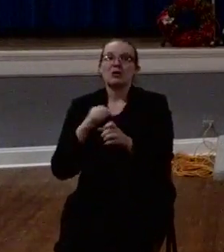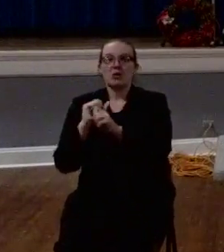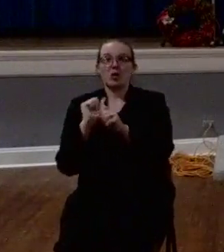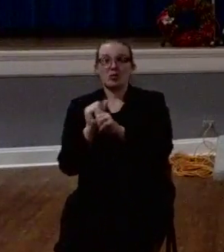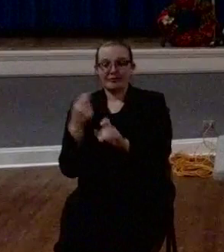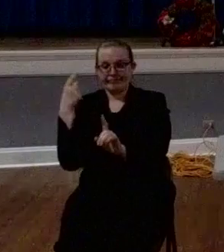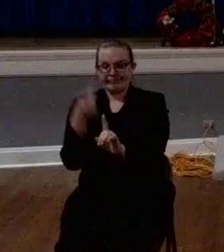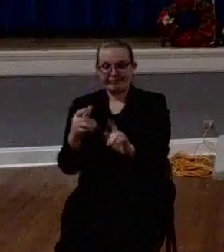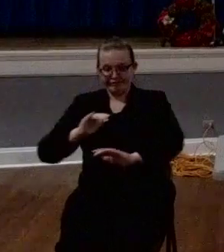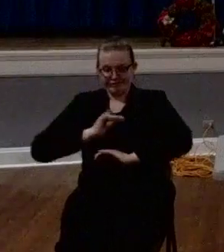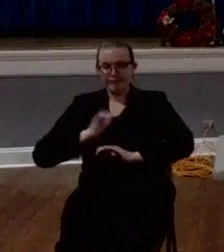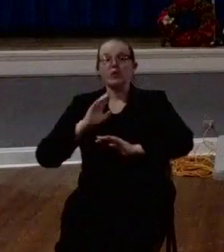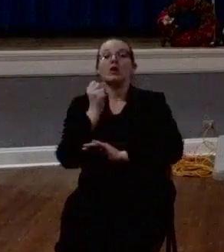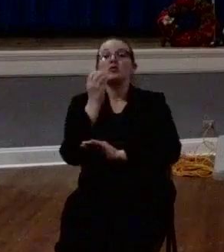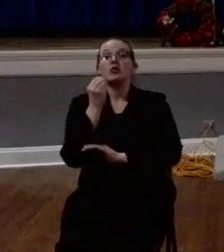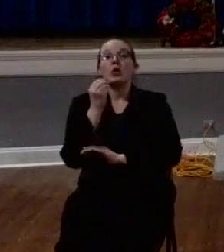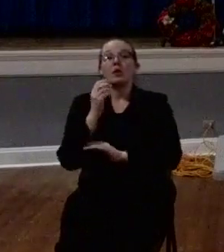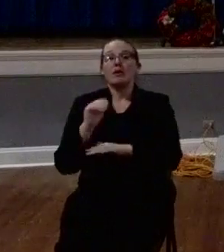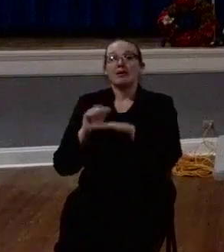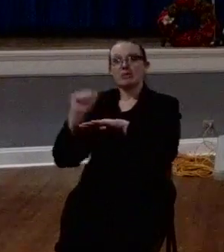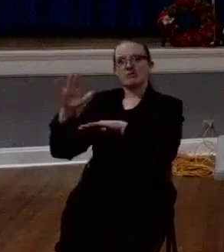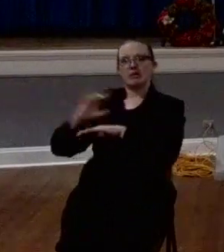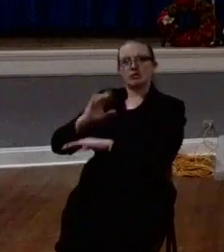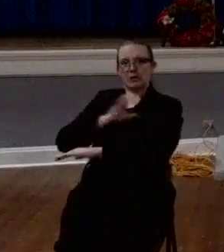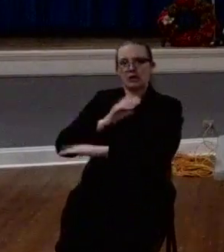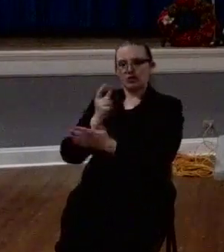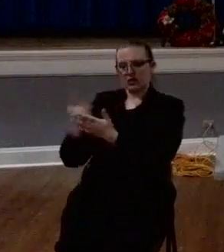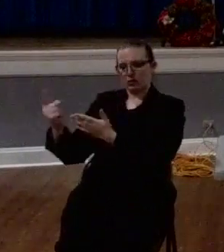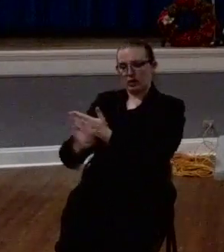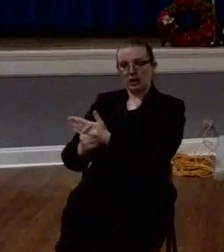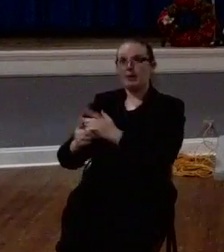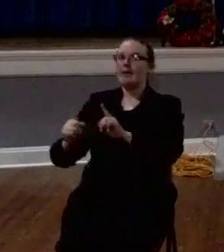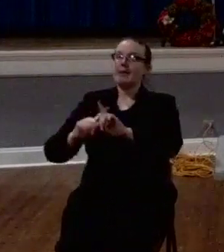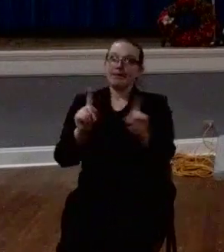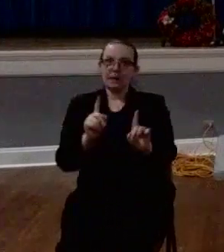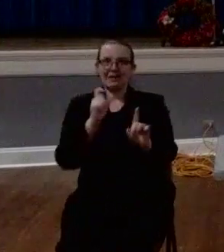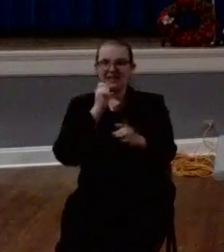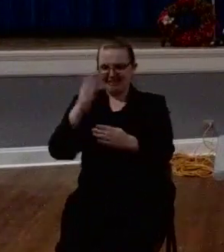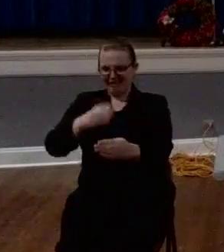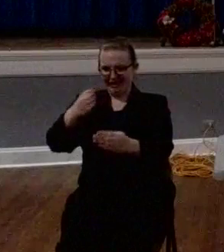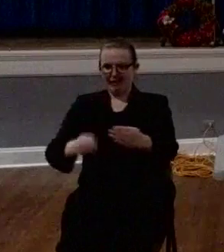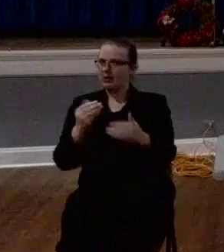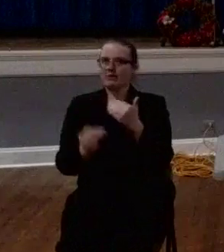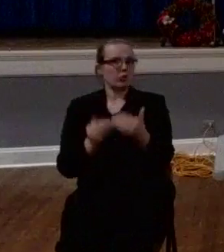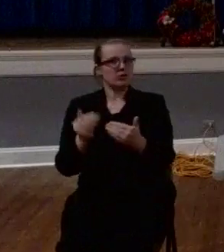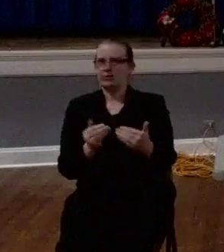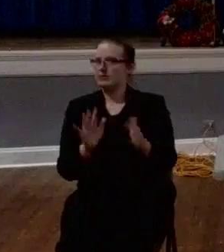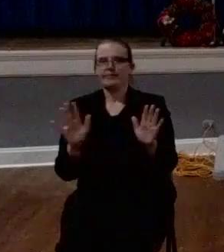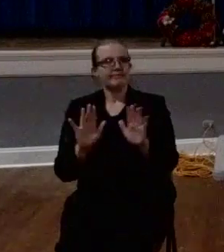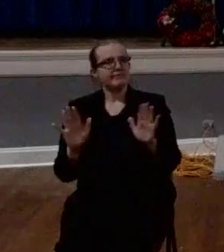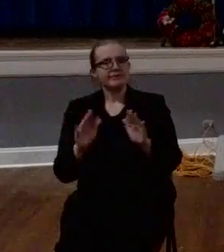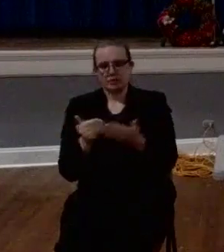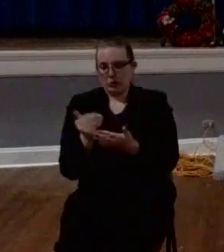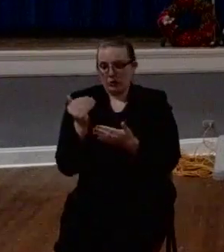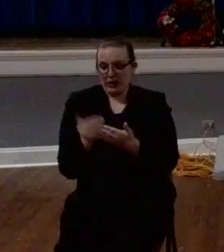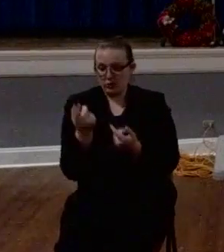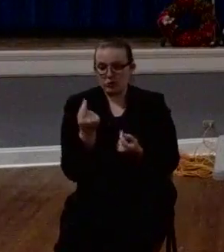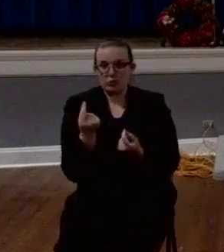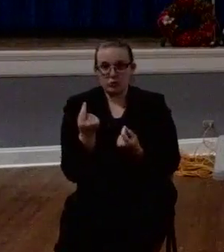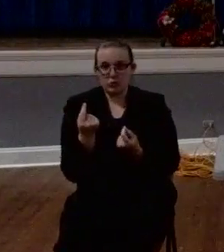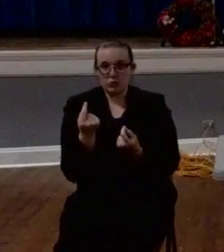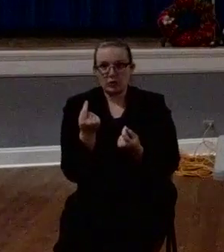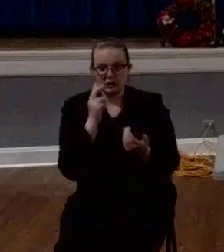So this will go out to Council next week. But that doesn't end really the process. So next up for us is looking